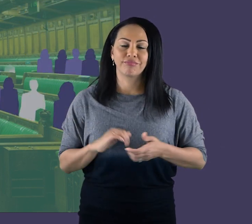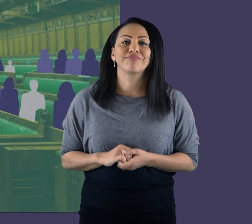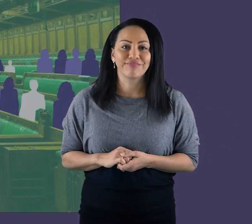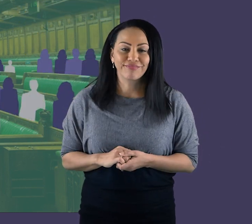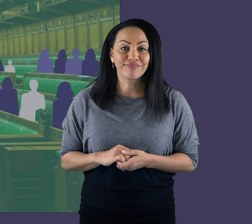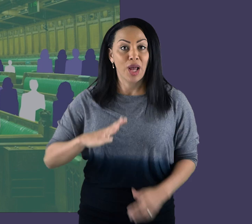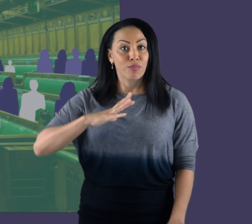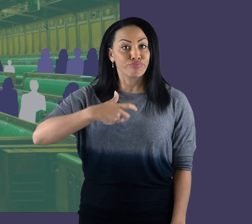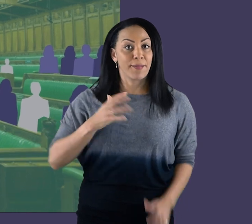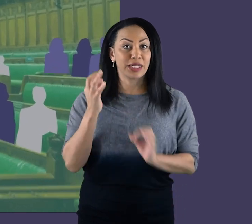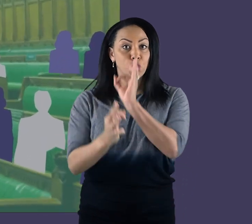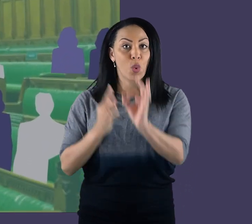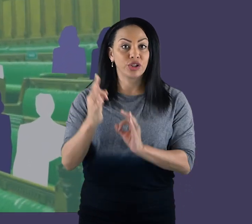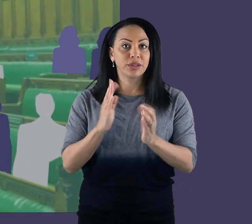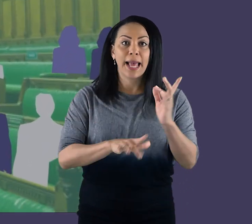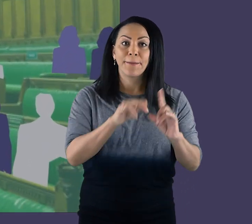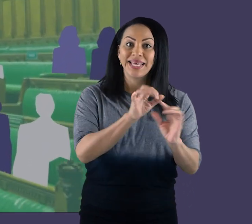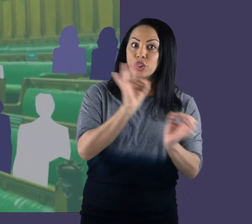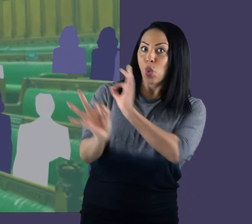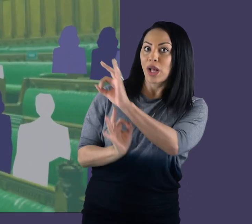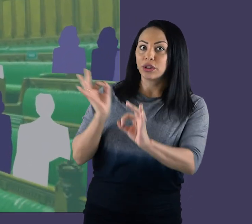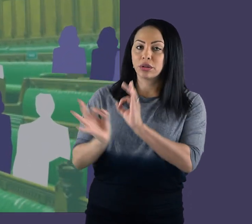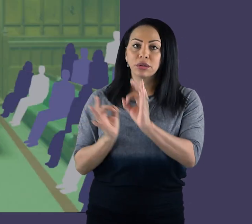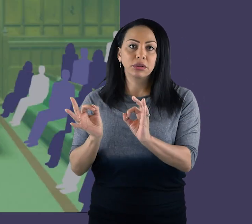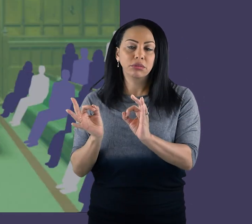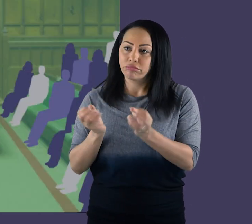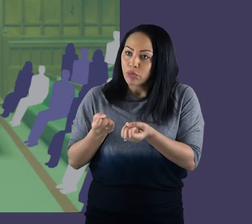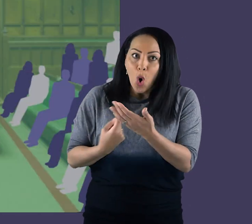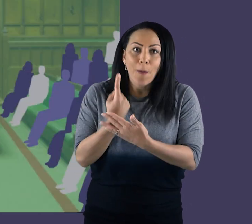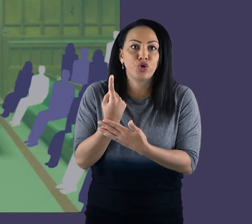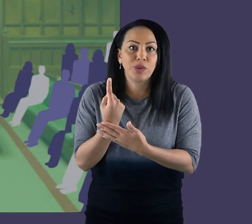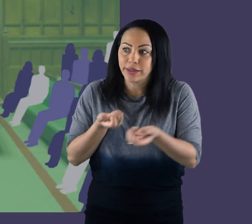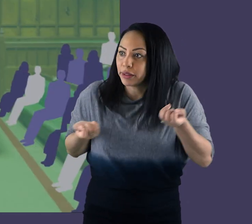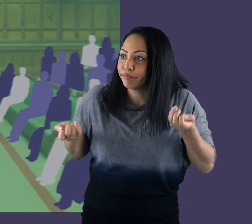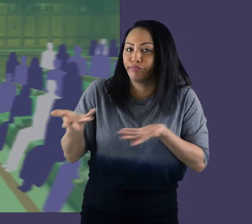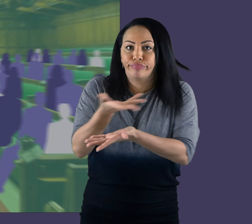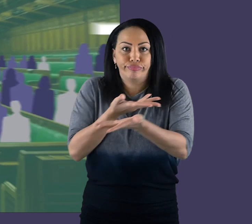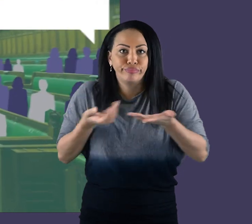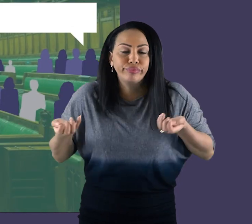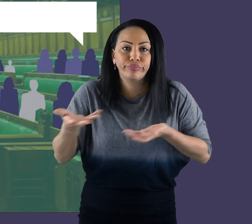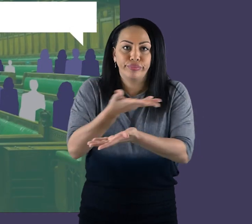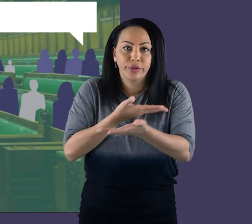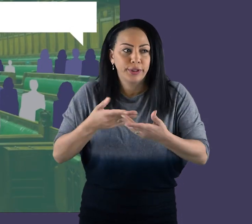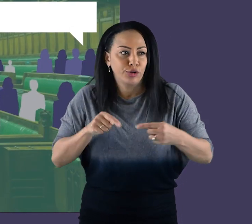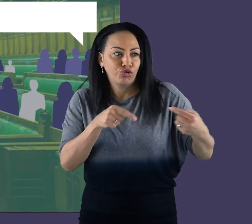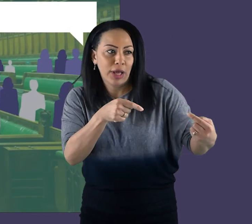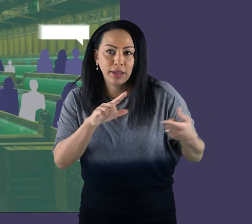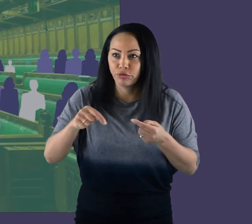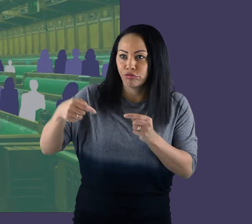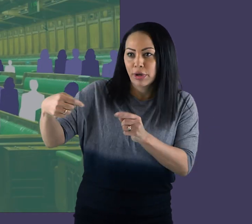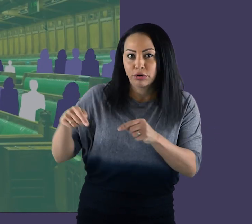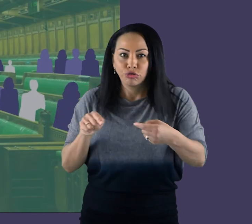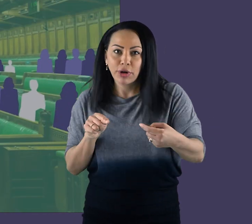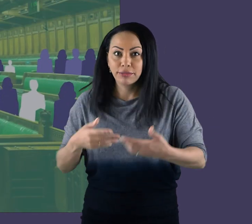Prime Minister's questions and ministerial questions give MPs from all parties the opportunity to raise issues or to challenge